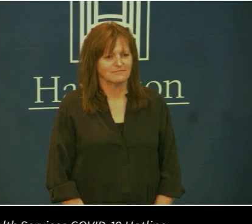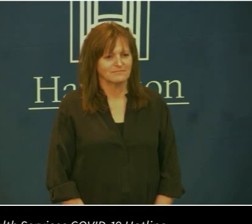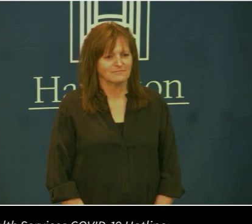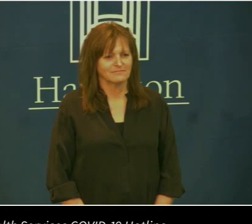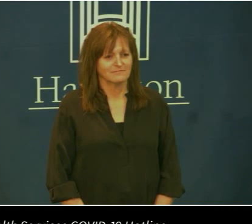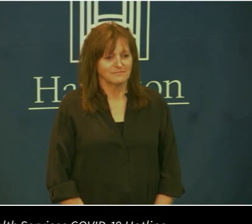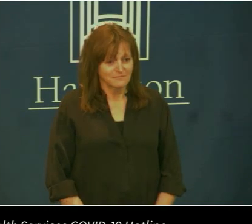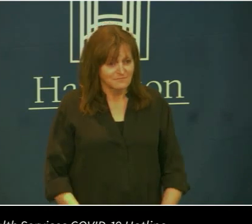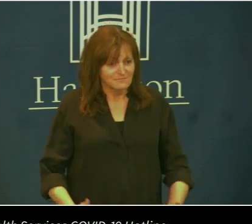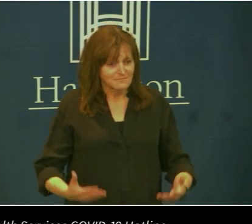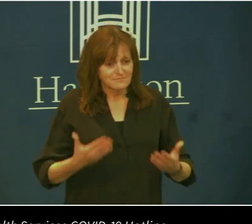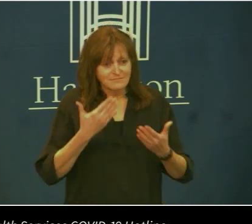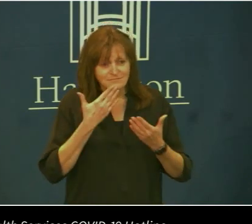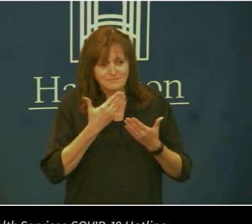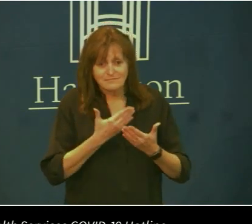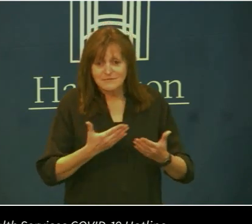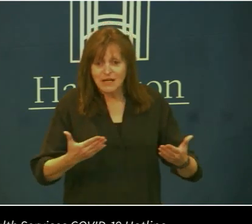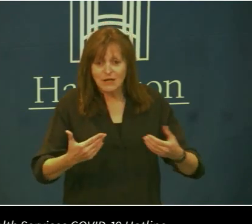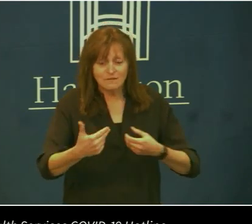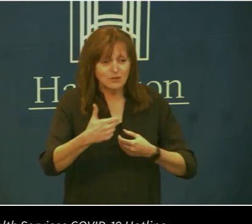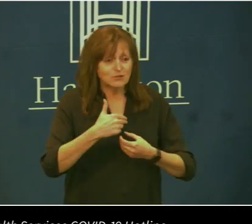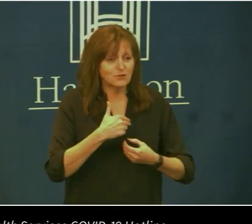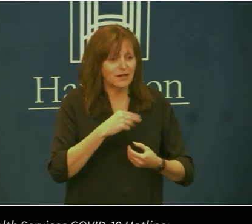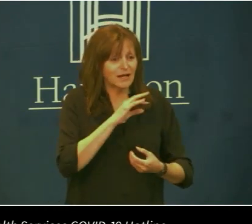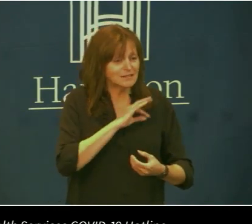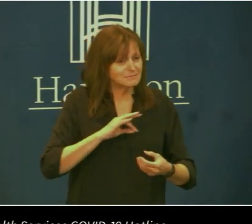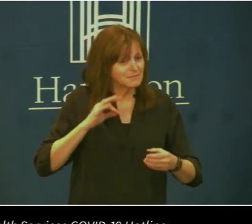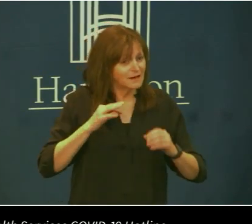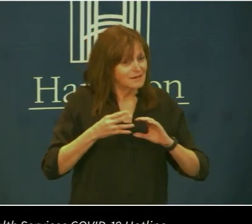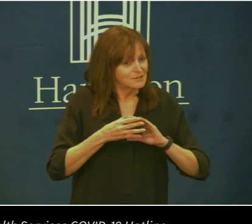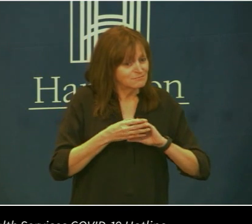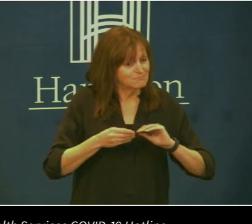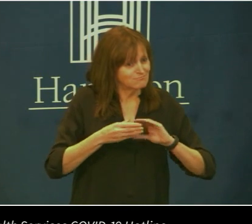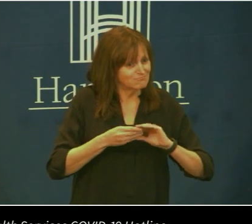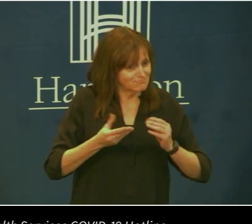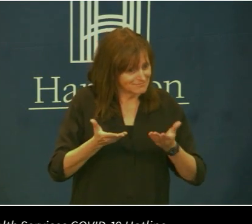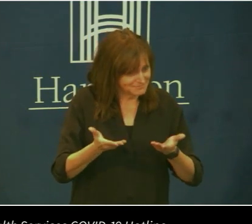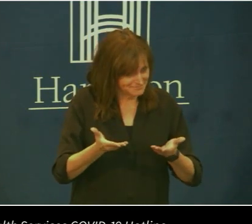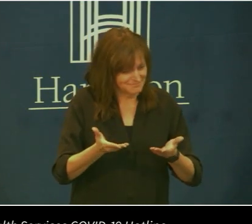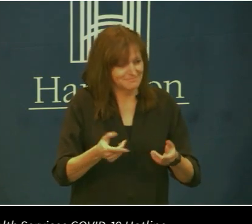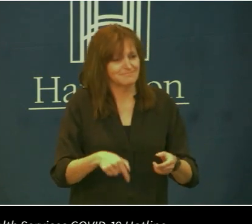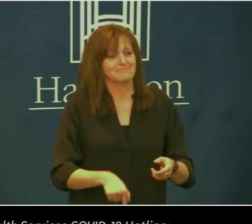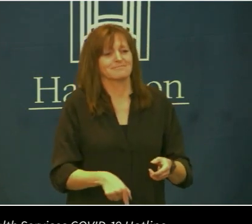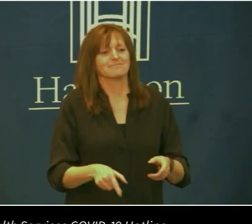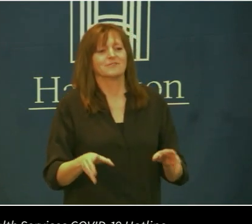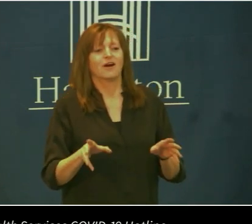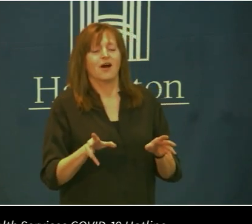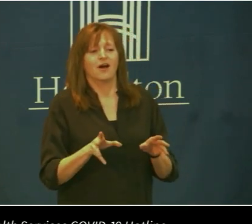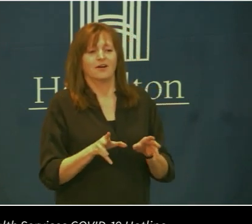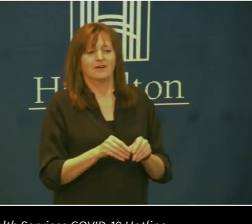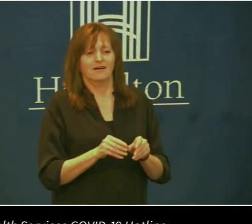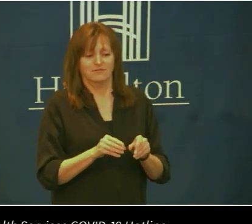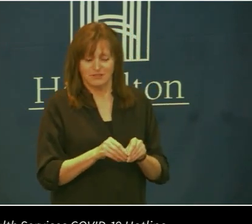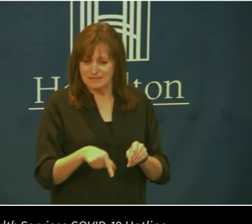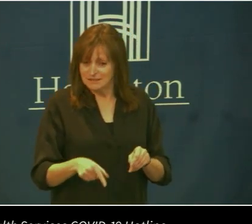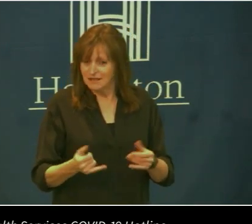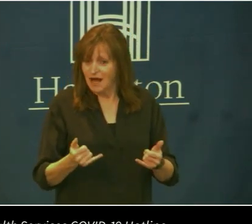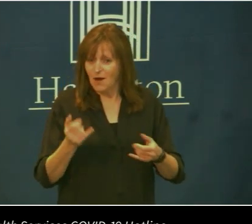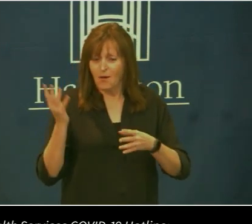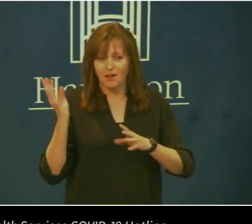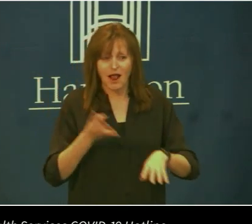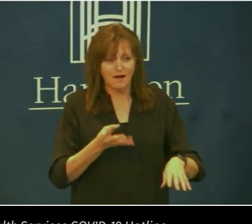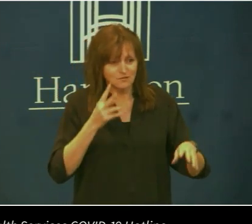Thank you for joining us for this press conference with live streamed and with media availability. We appreciate your